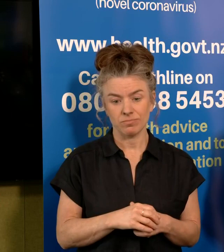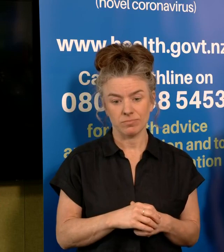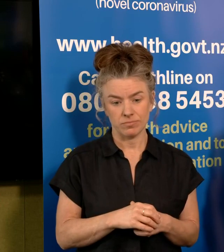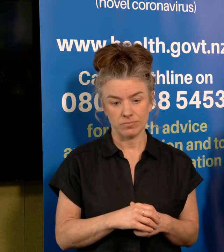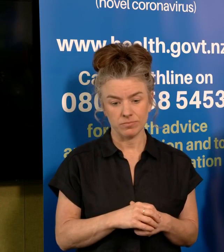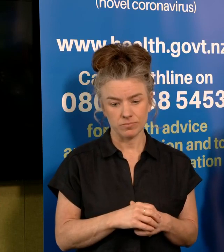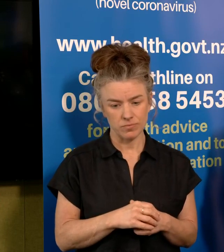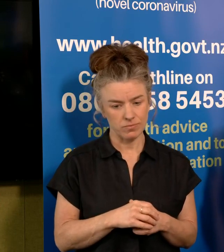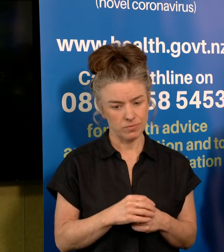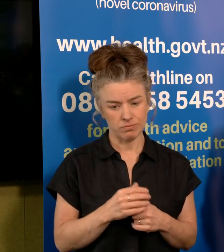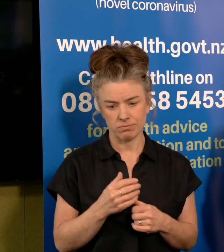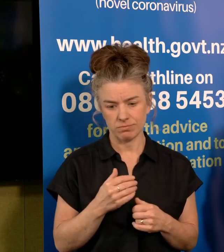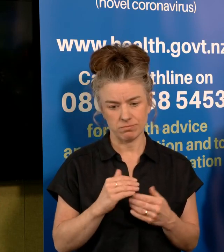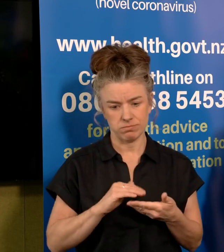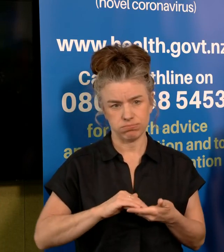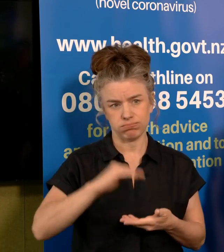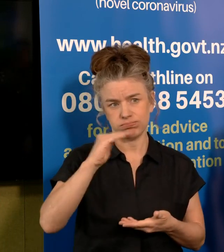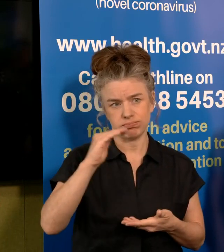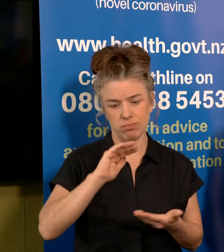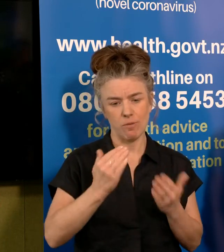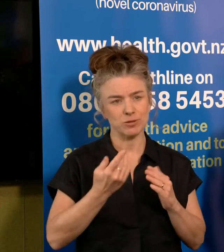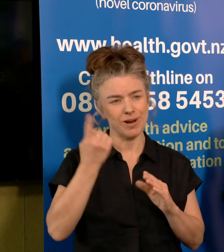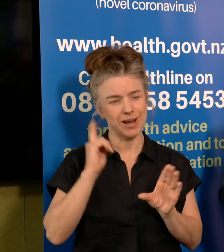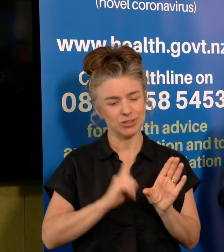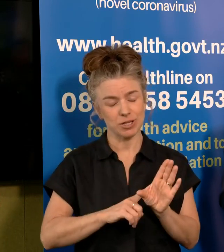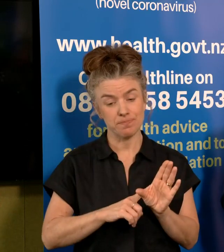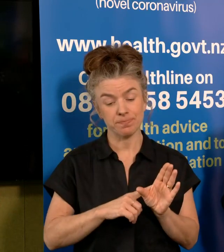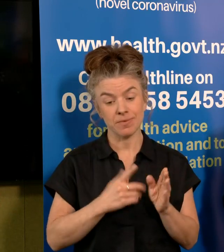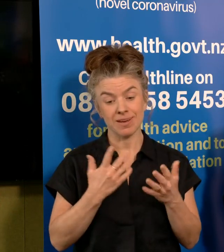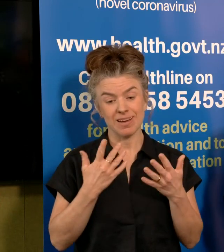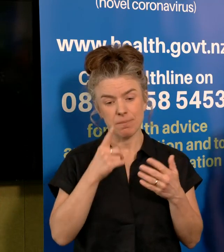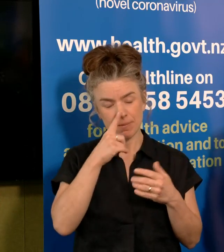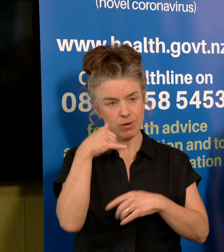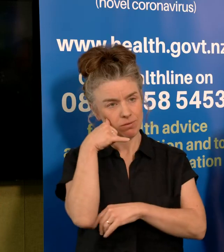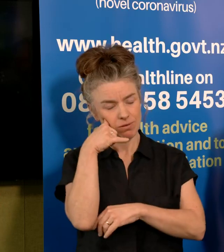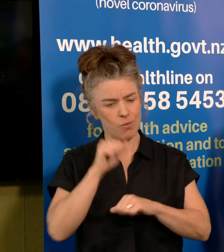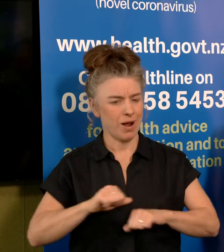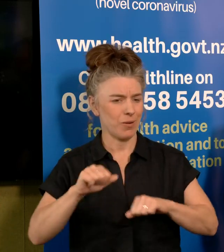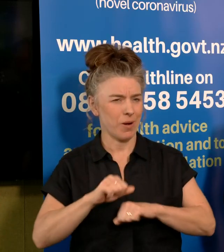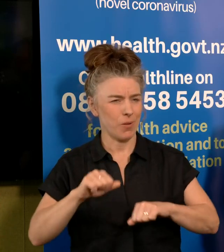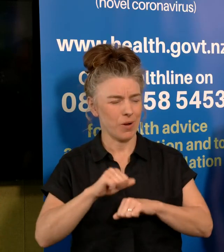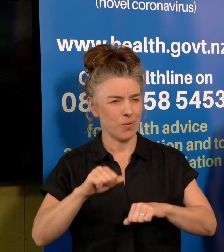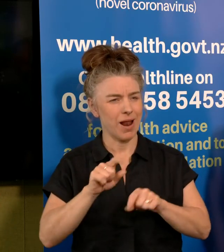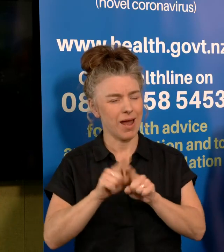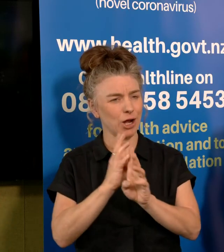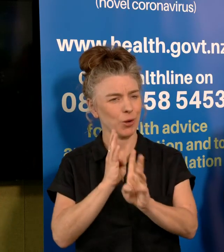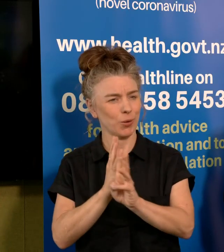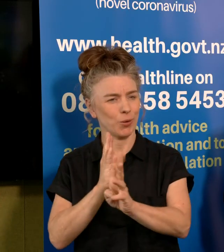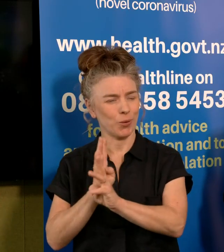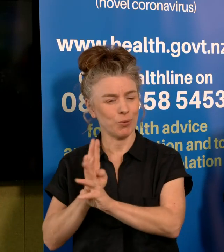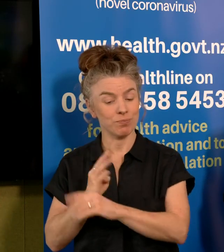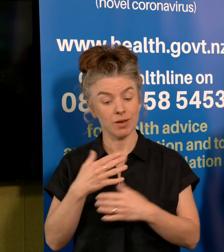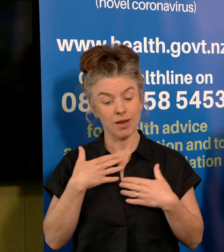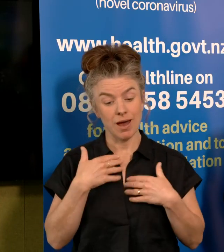same day last year. Some people, there are some quite long waits on Healthline, and I want to just make a plea. Healthline is not there